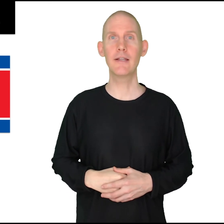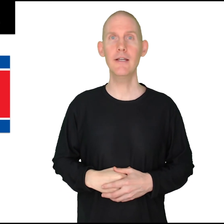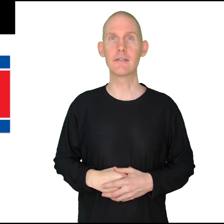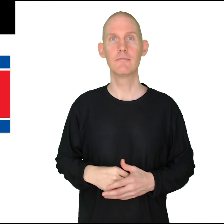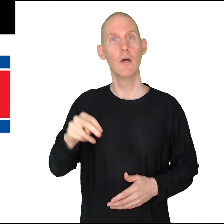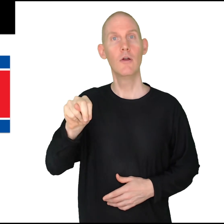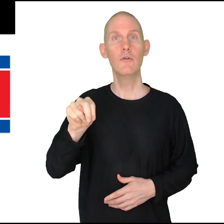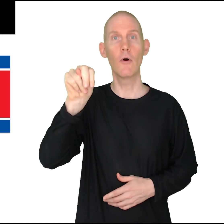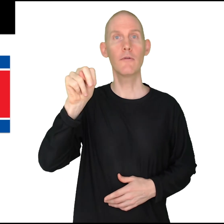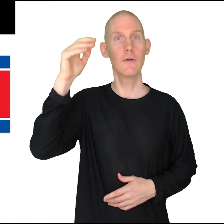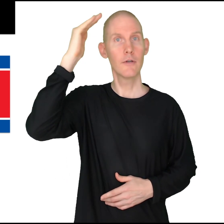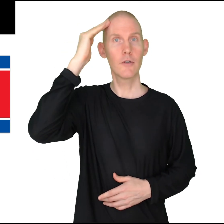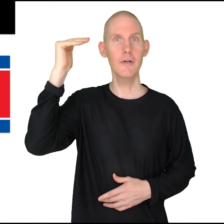this. North Korea.